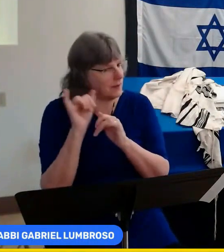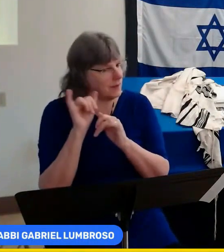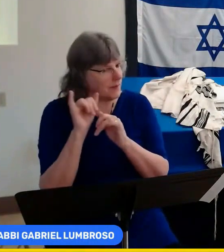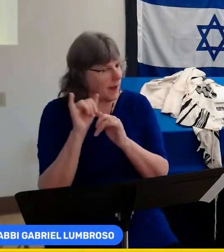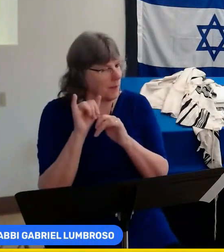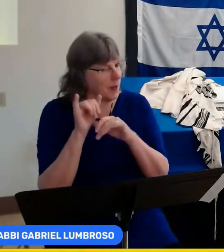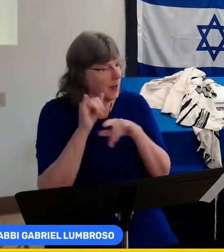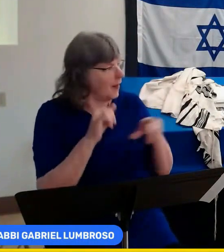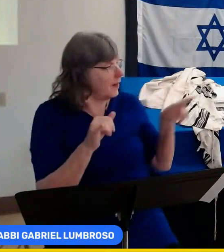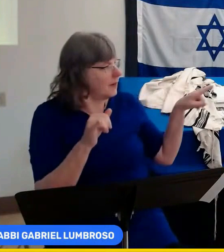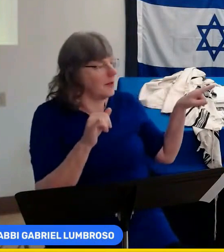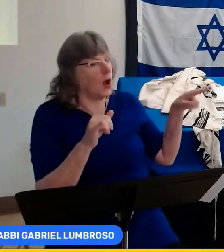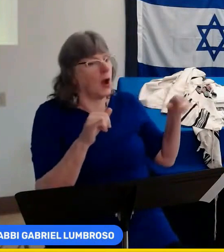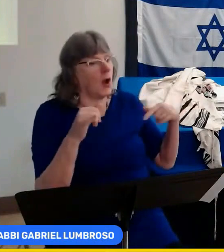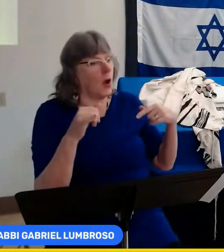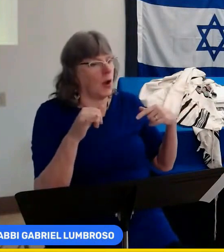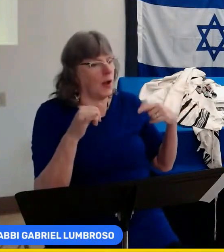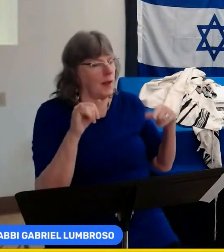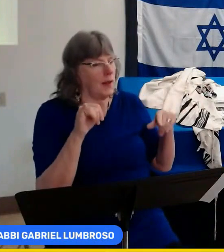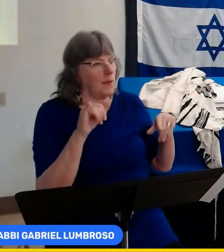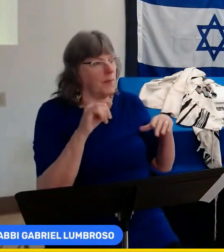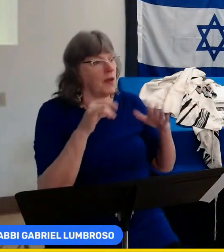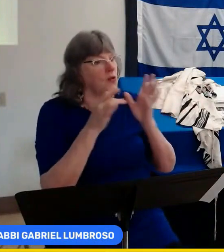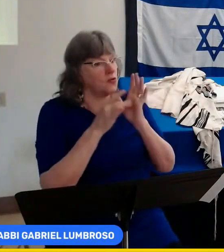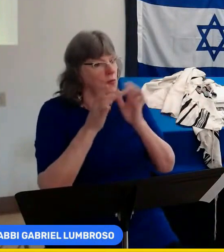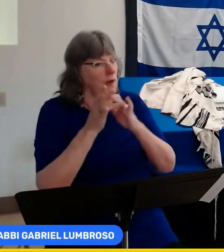warning to us who are living in the Acharet HaYamim?